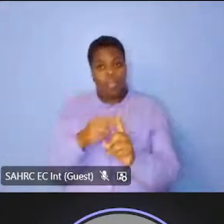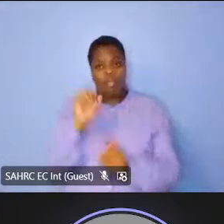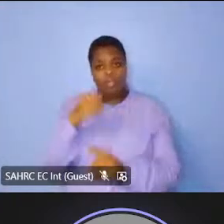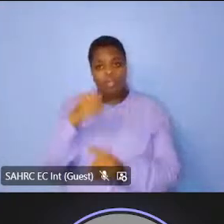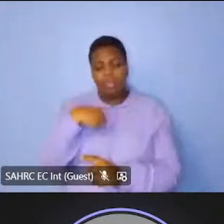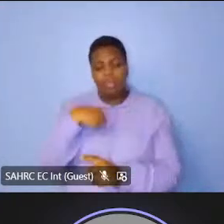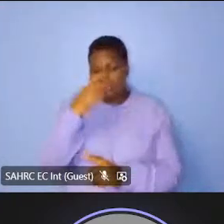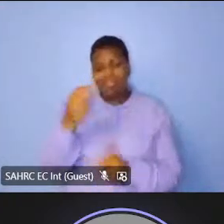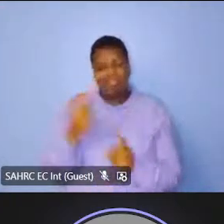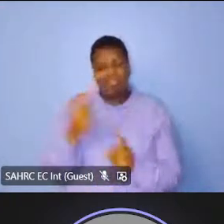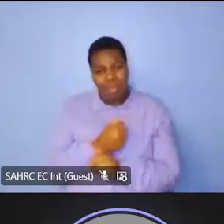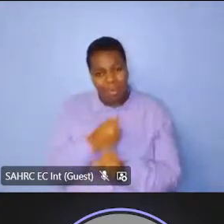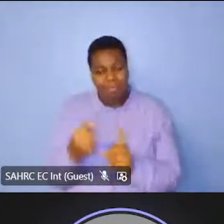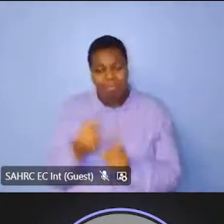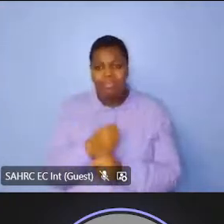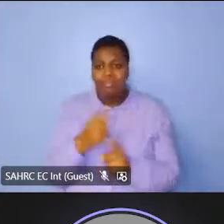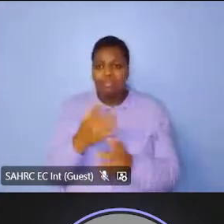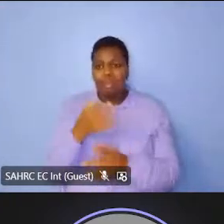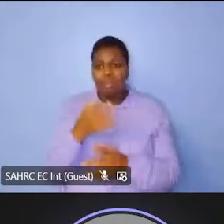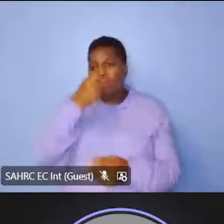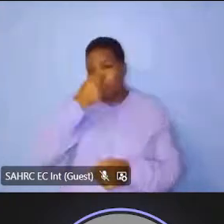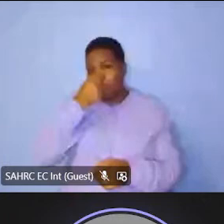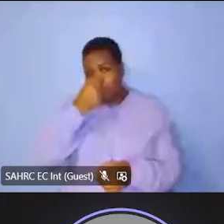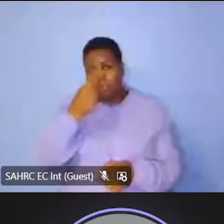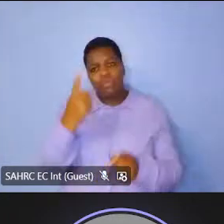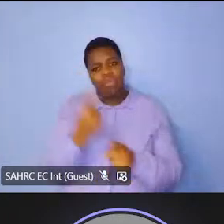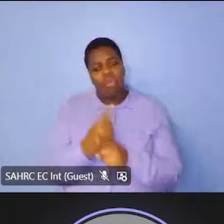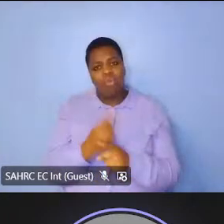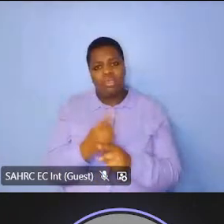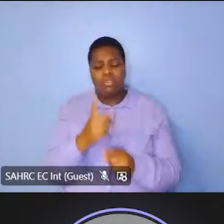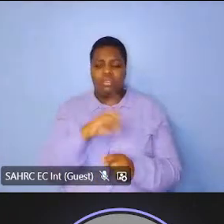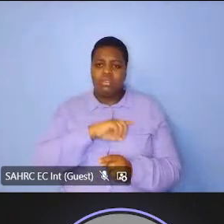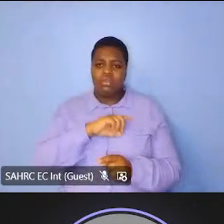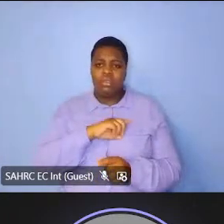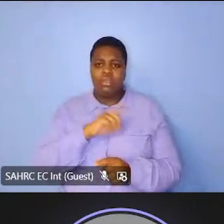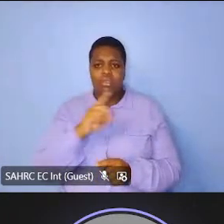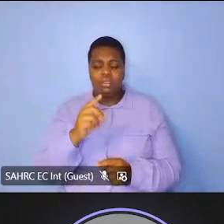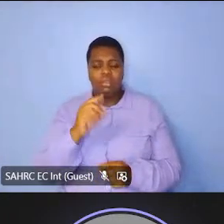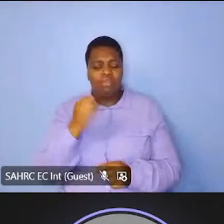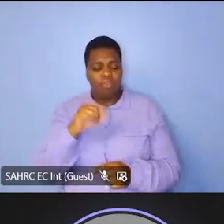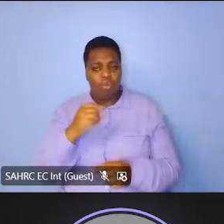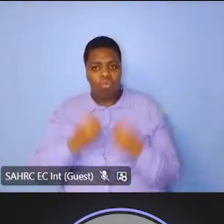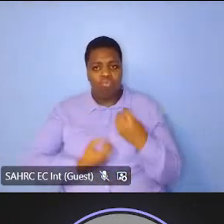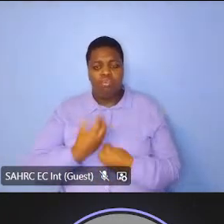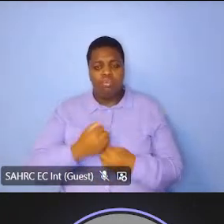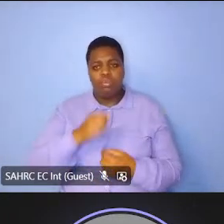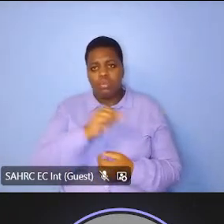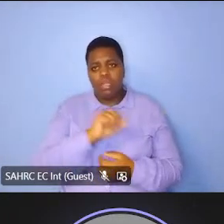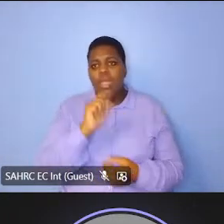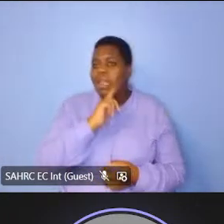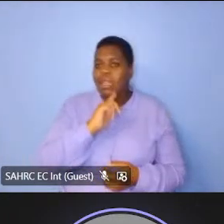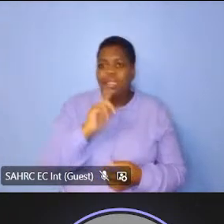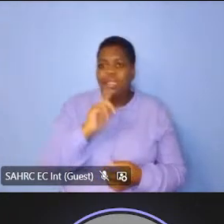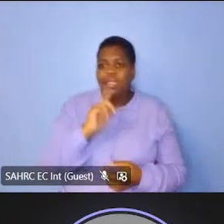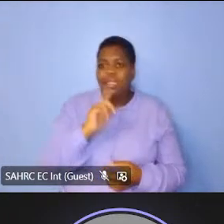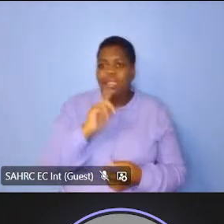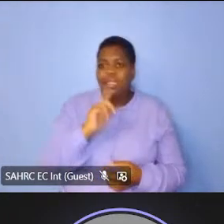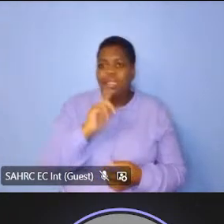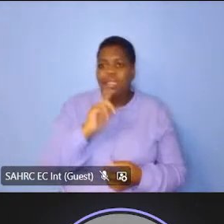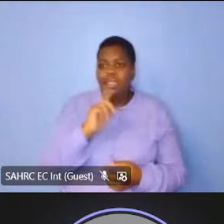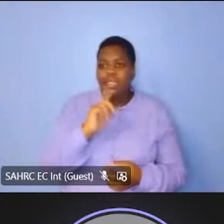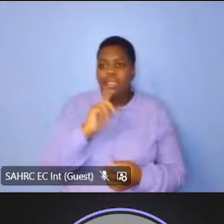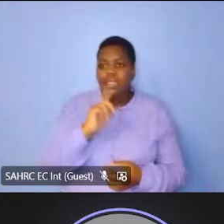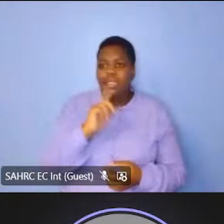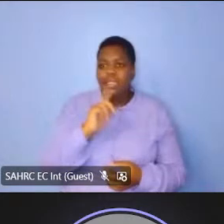being abused in the schooling system in order to stifle the freedom of expression of LGBTI learners, and in a way then